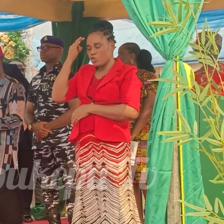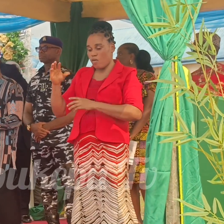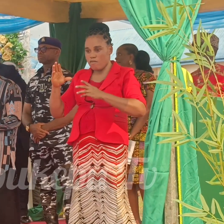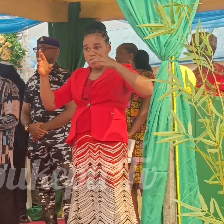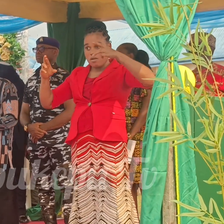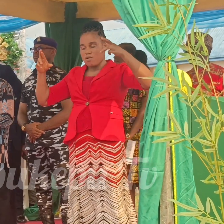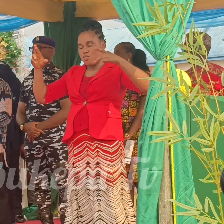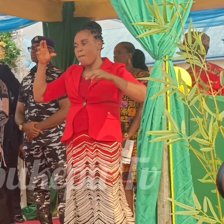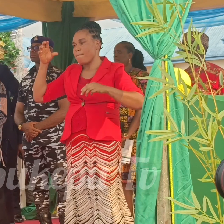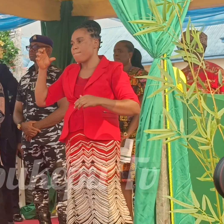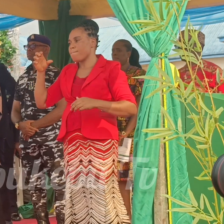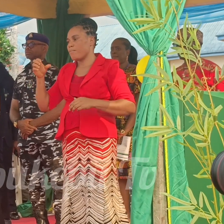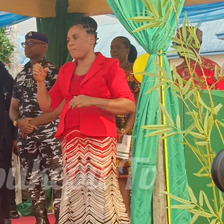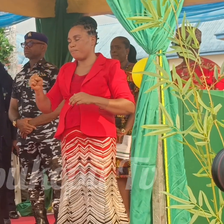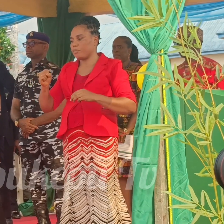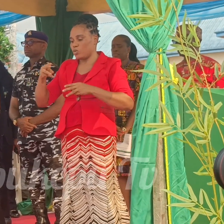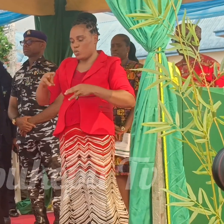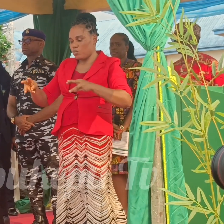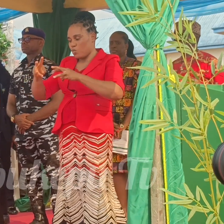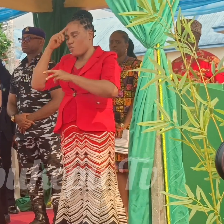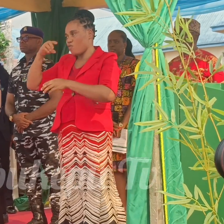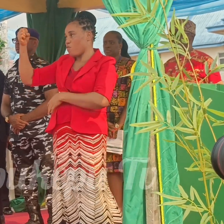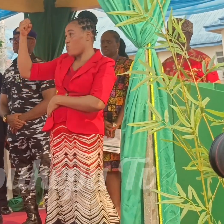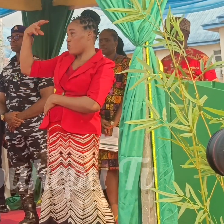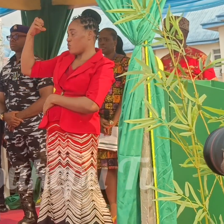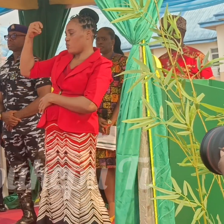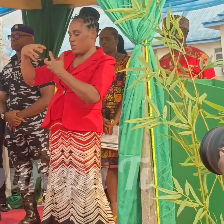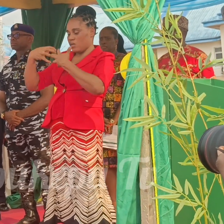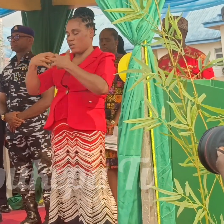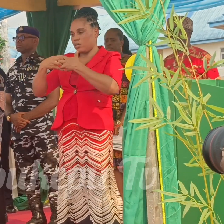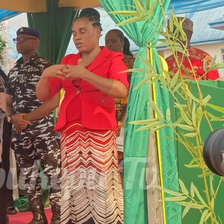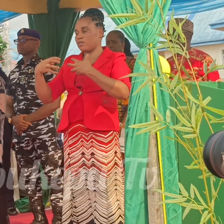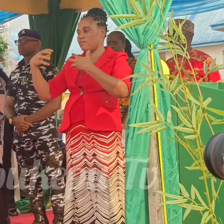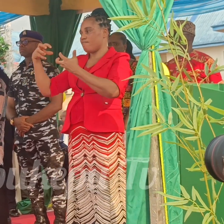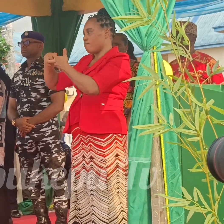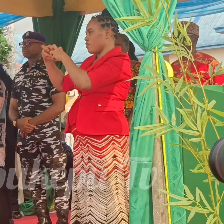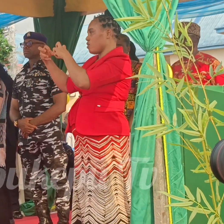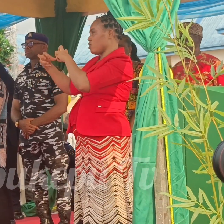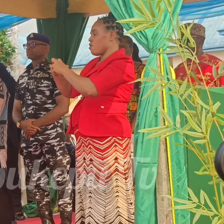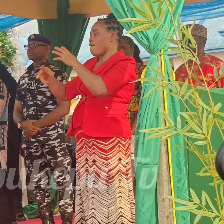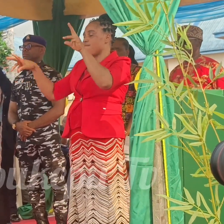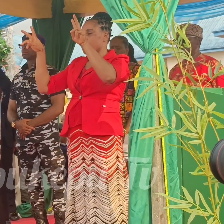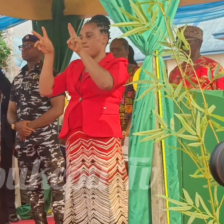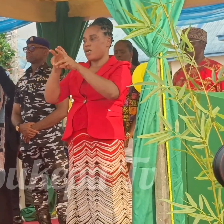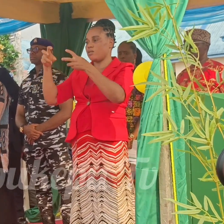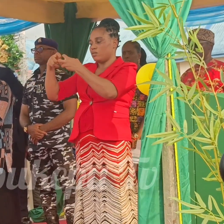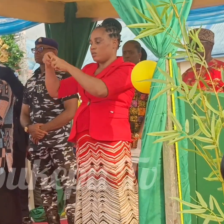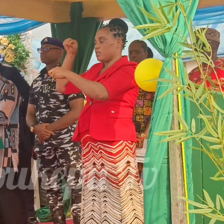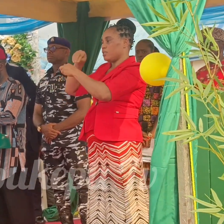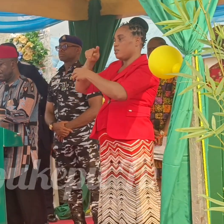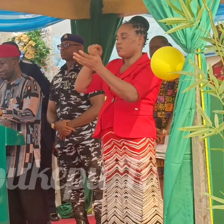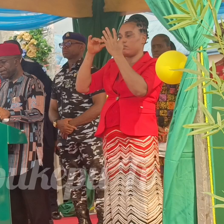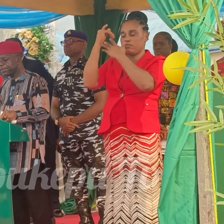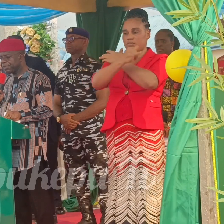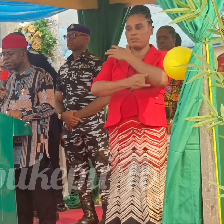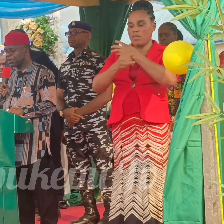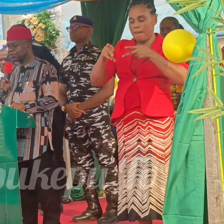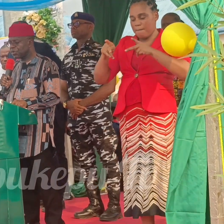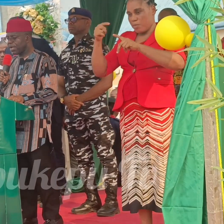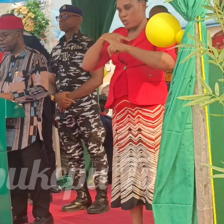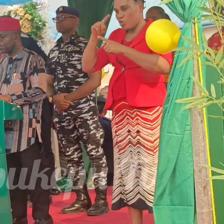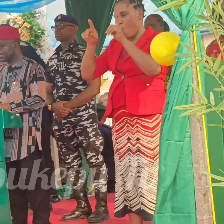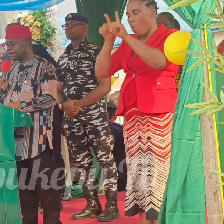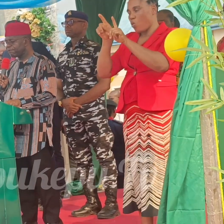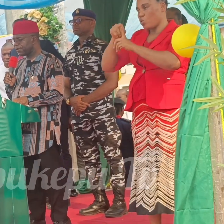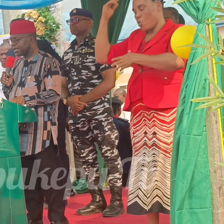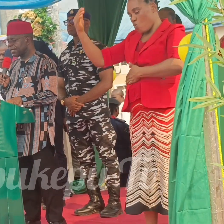robust model for electricity value chain in the country. Permit me to also